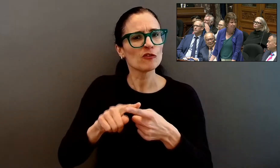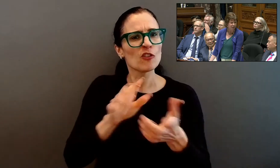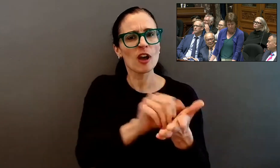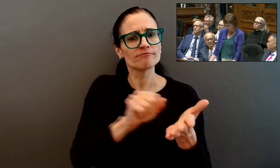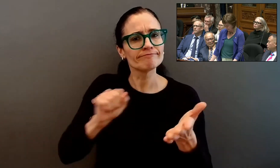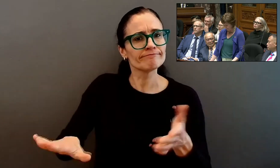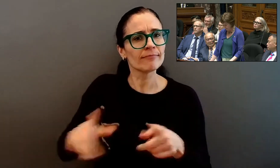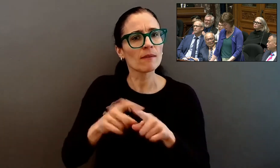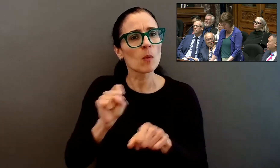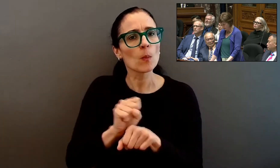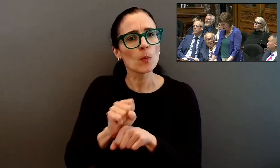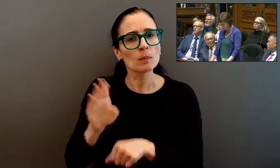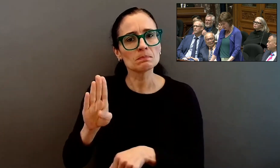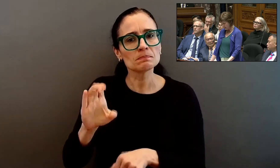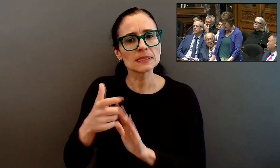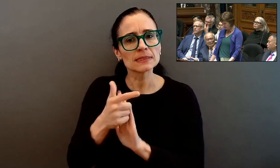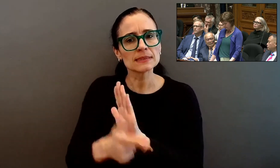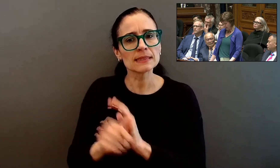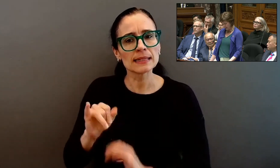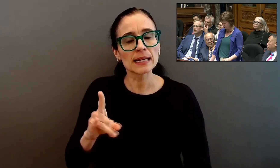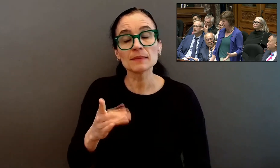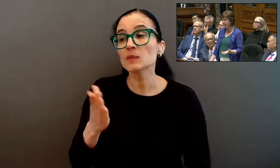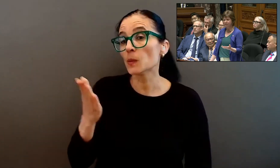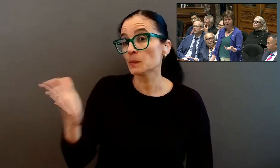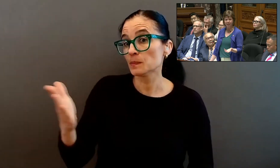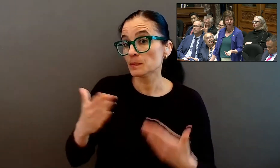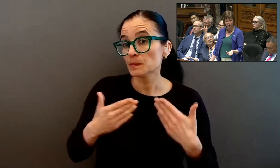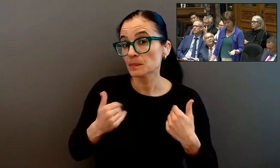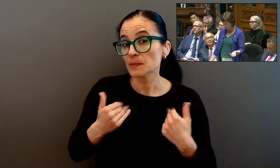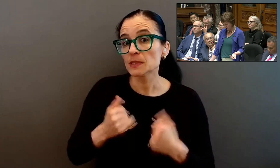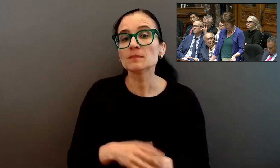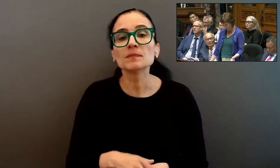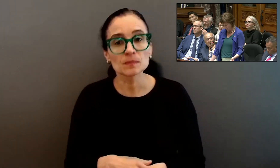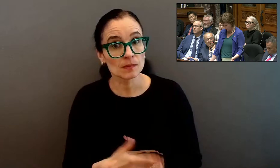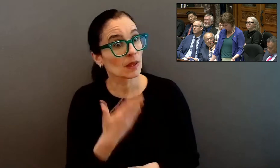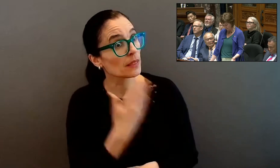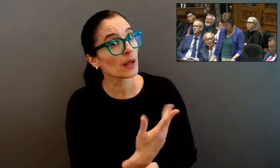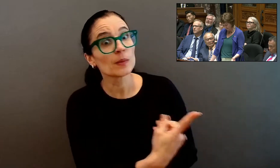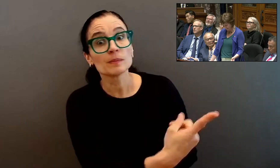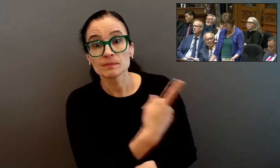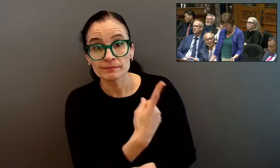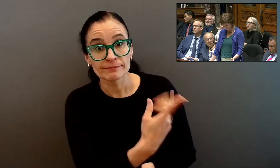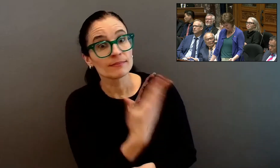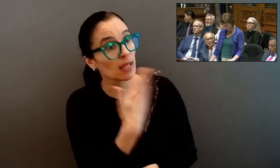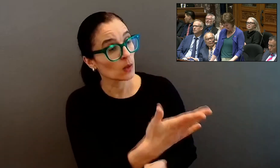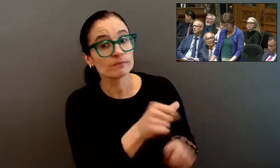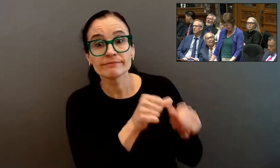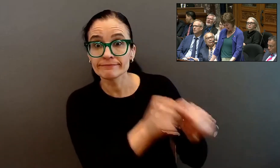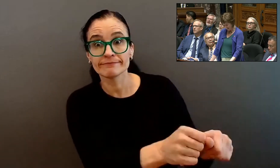government's investments in the downtown east side, since I've answered all their other questions.